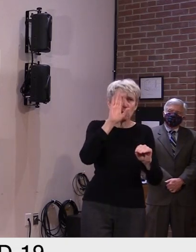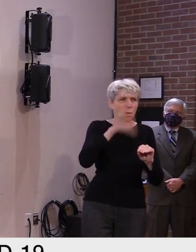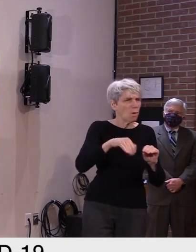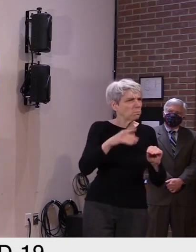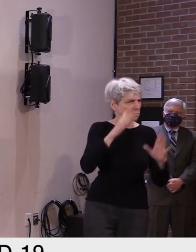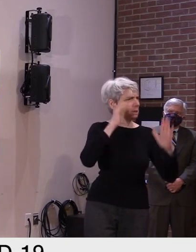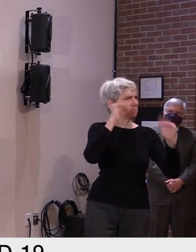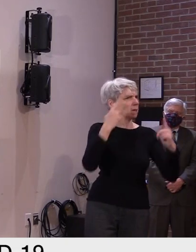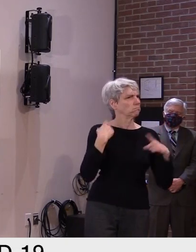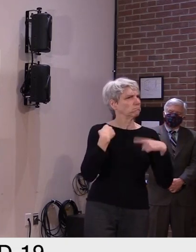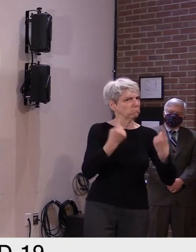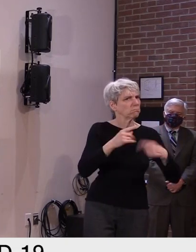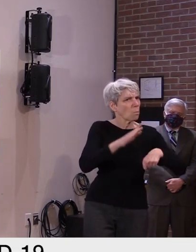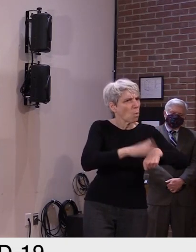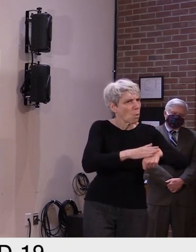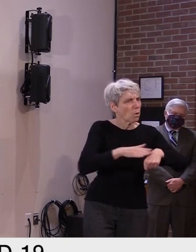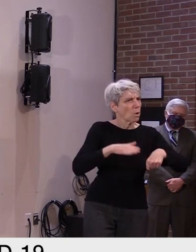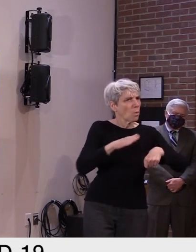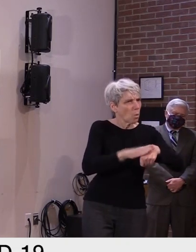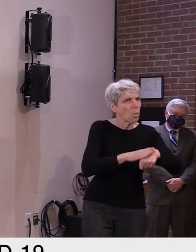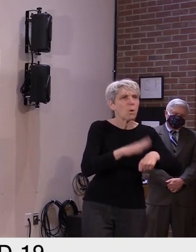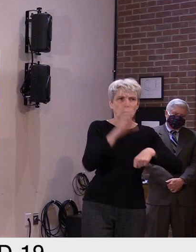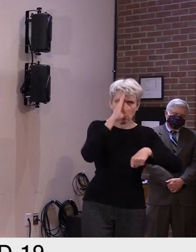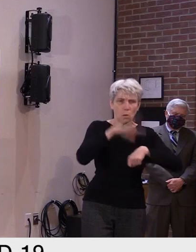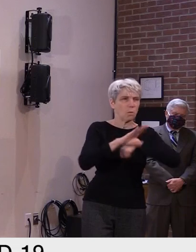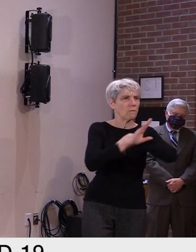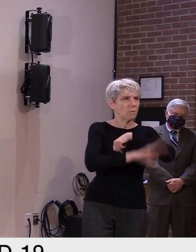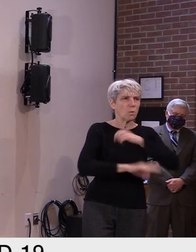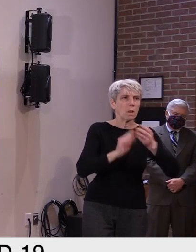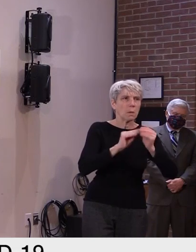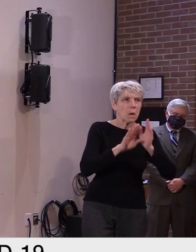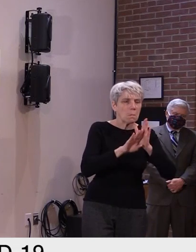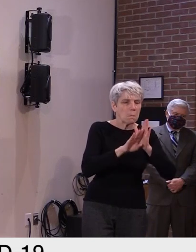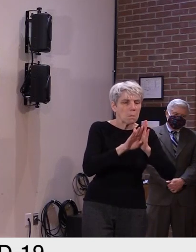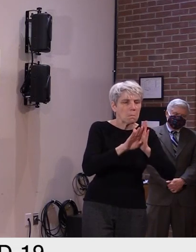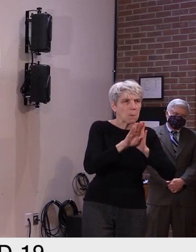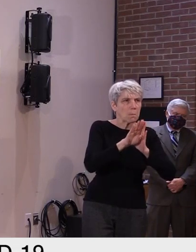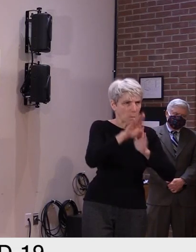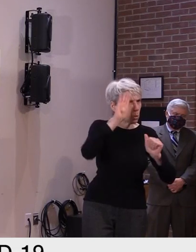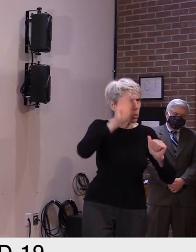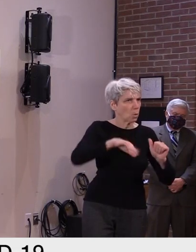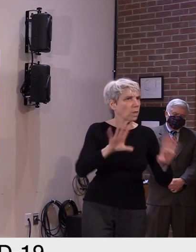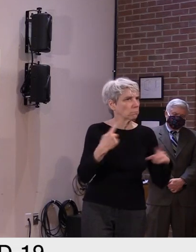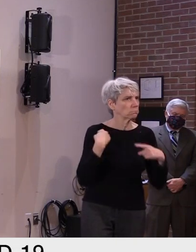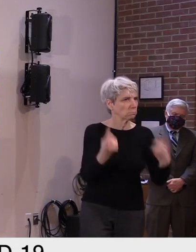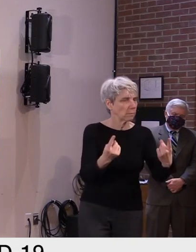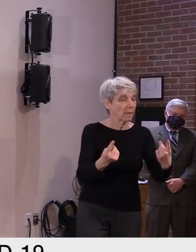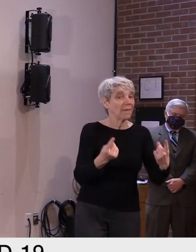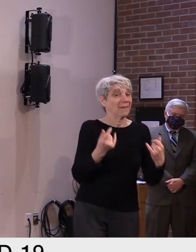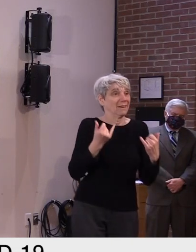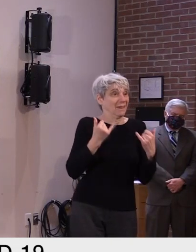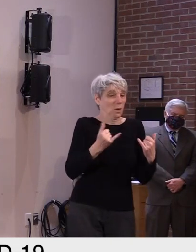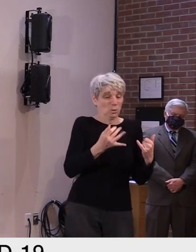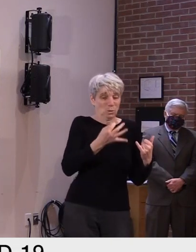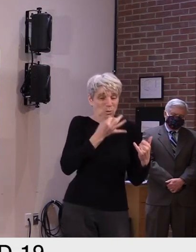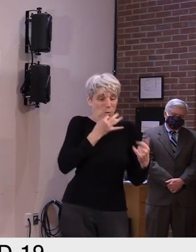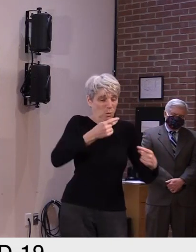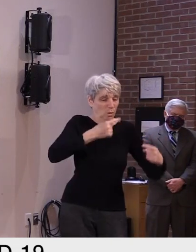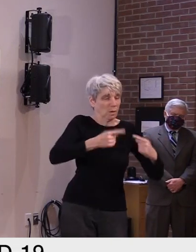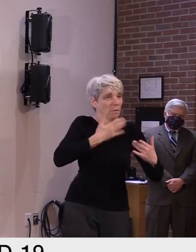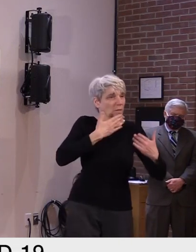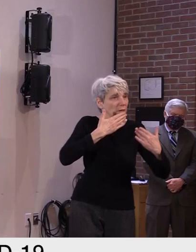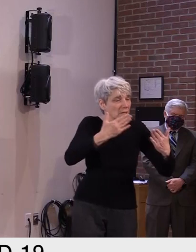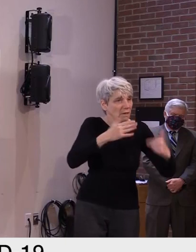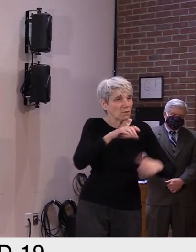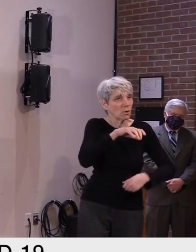this for many weeks. As we start to head into the holiday season, I'm asking us all to join together